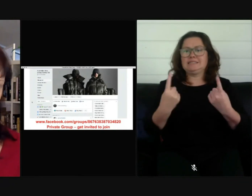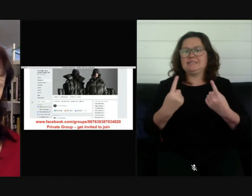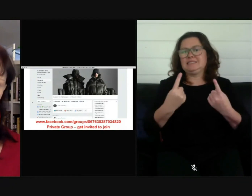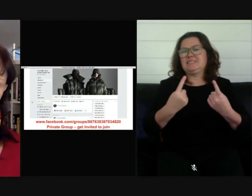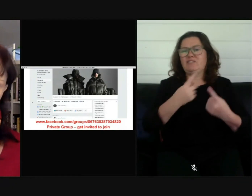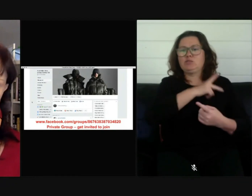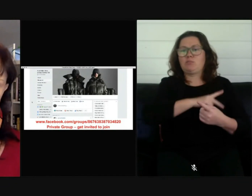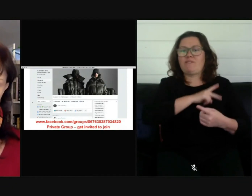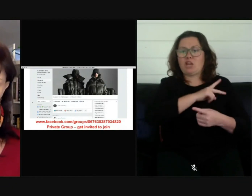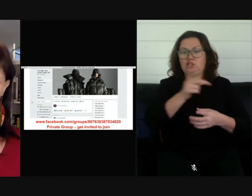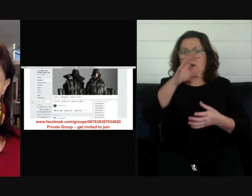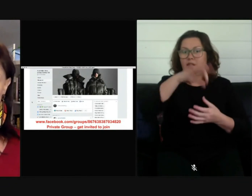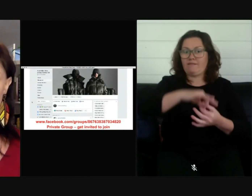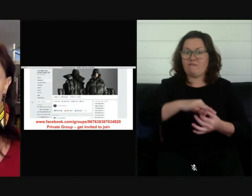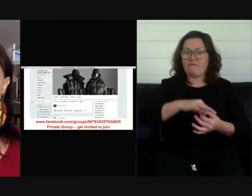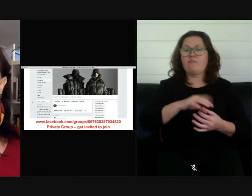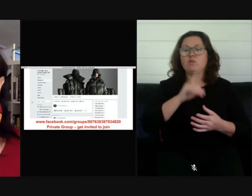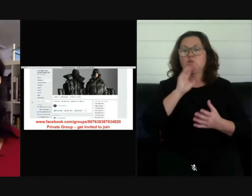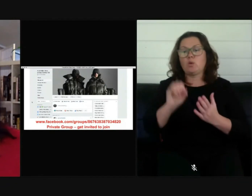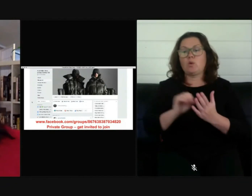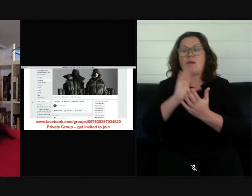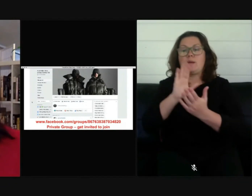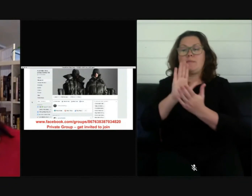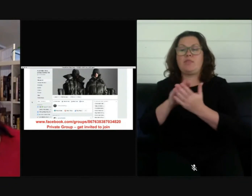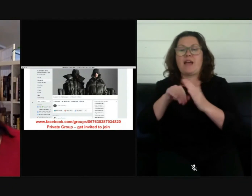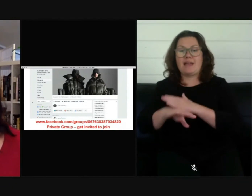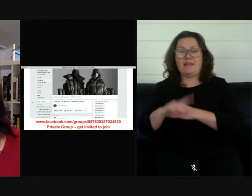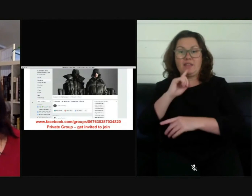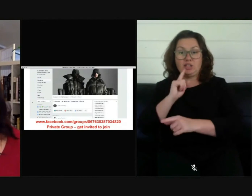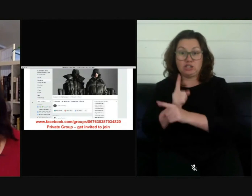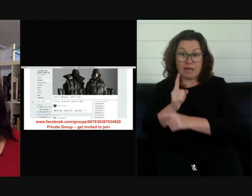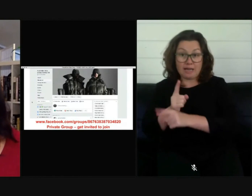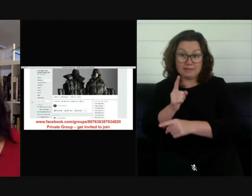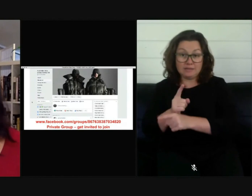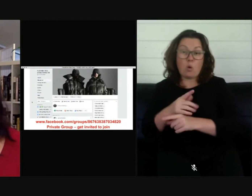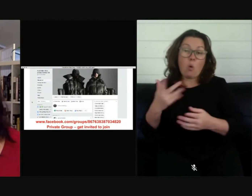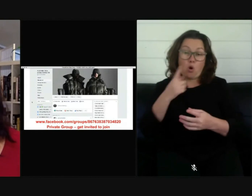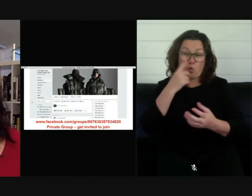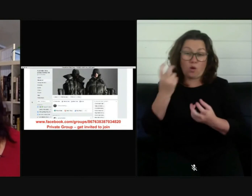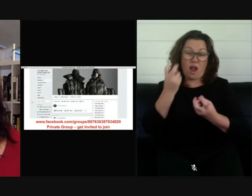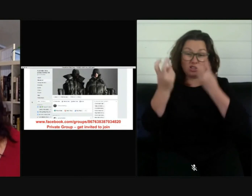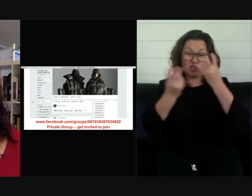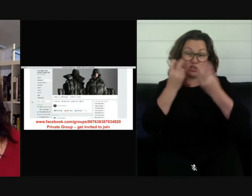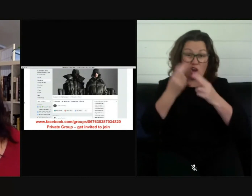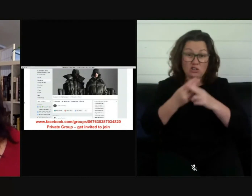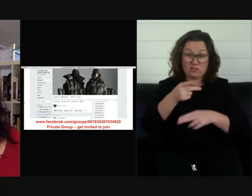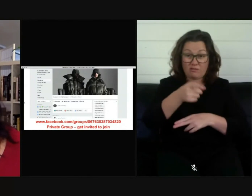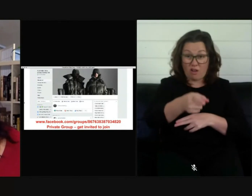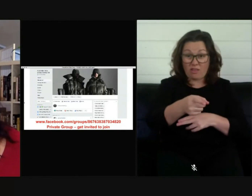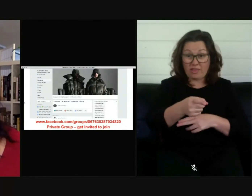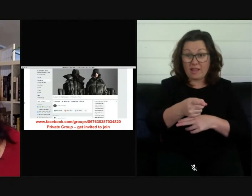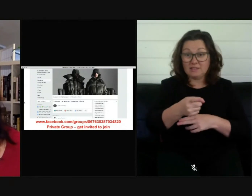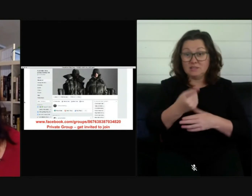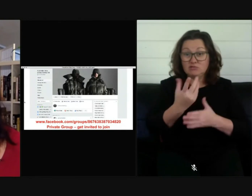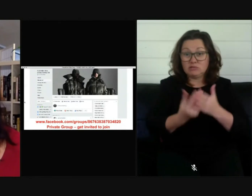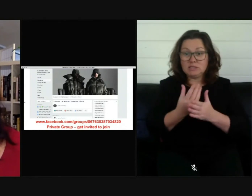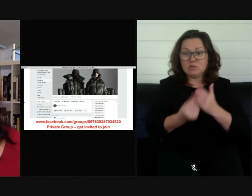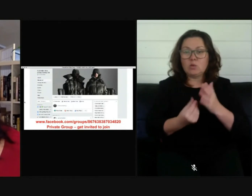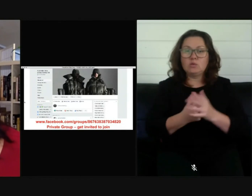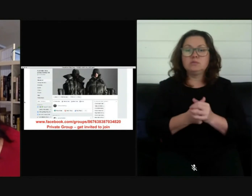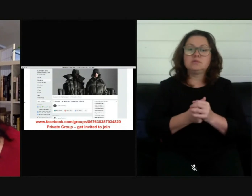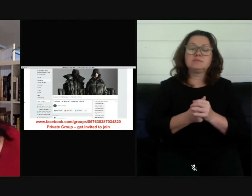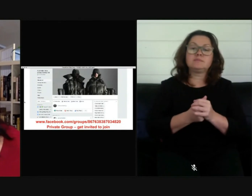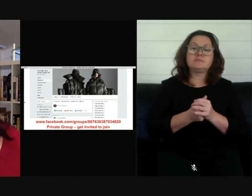or you can simply do a search for that one. And again, there are more than just this one, but this was one of the